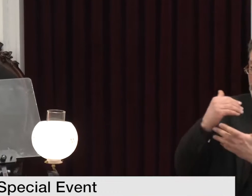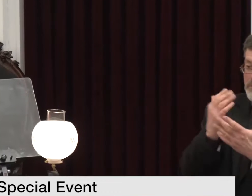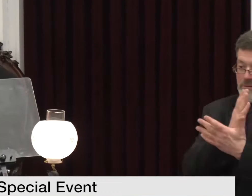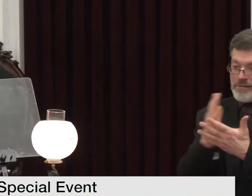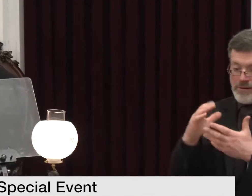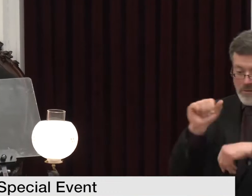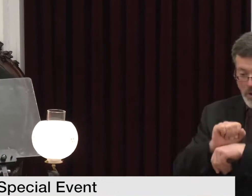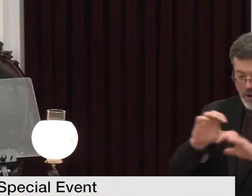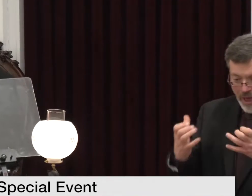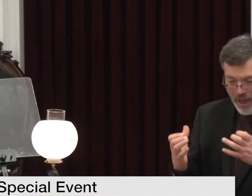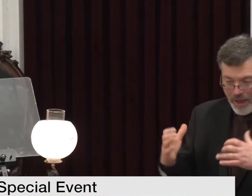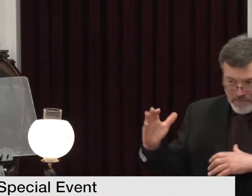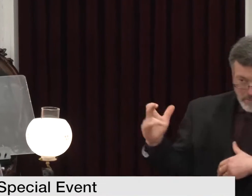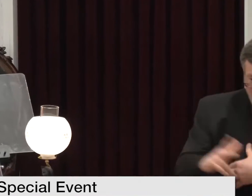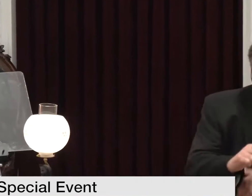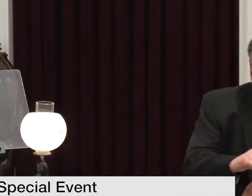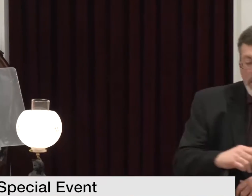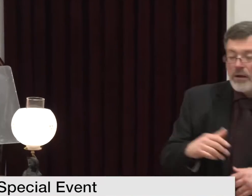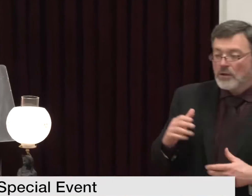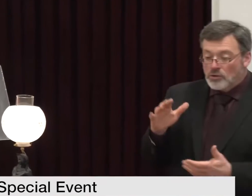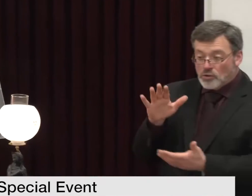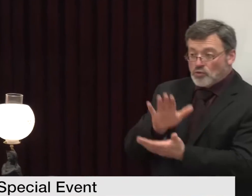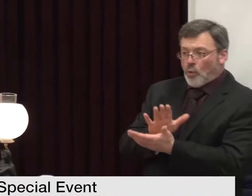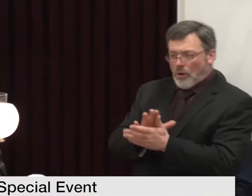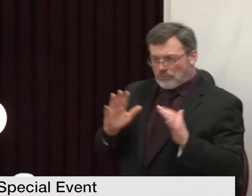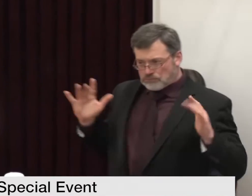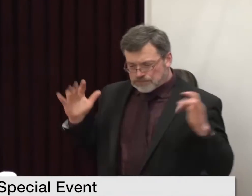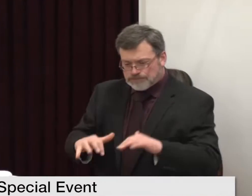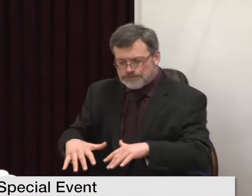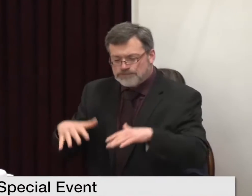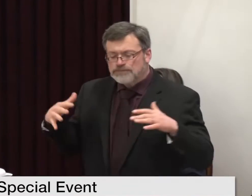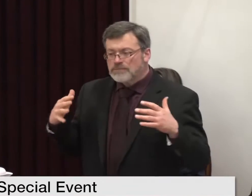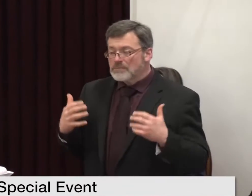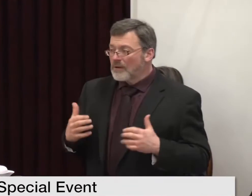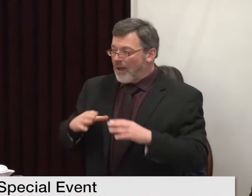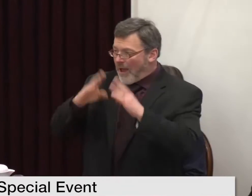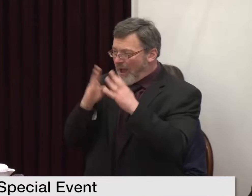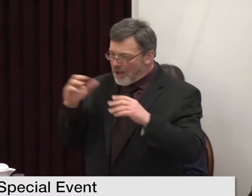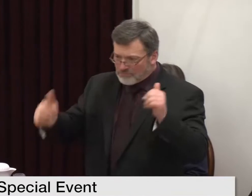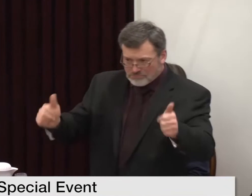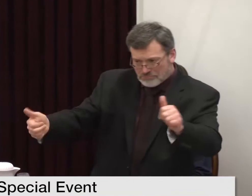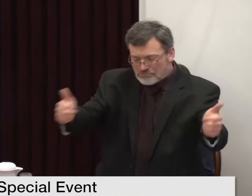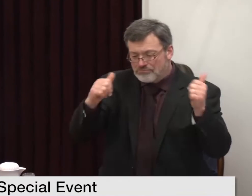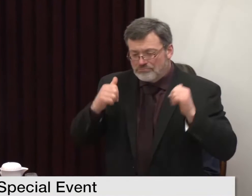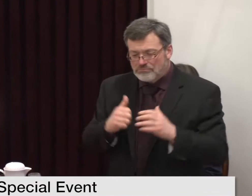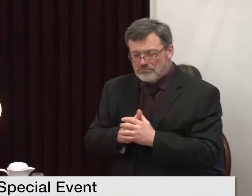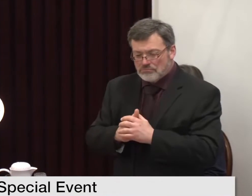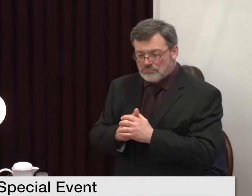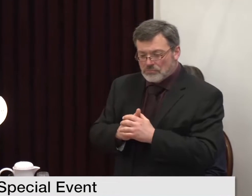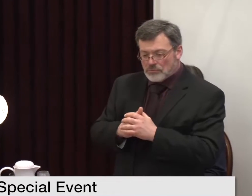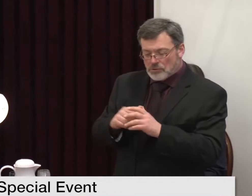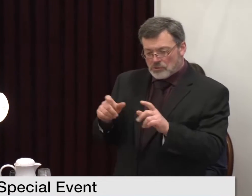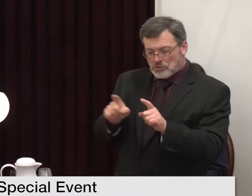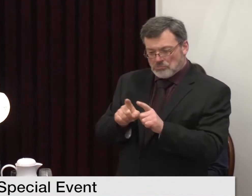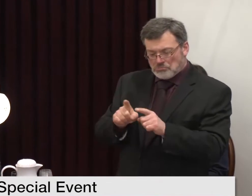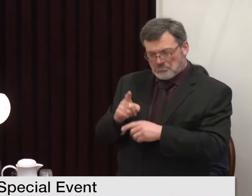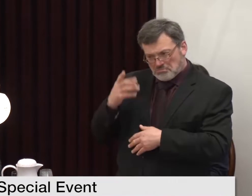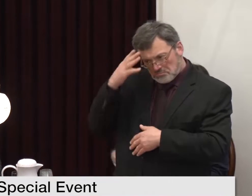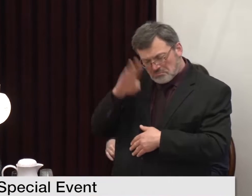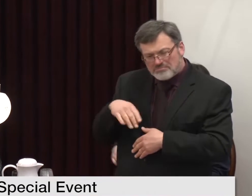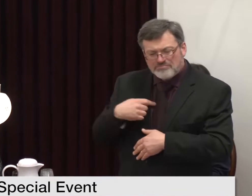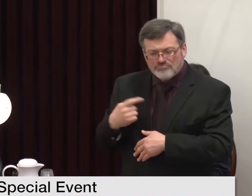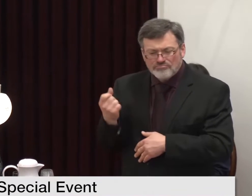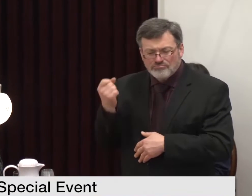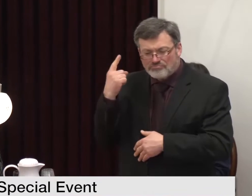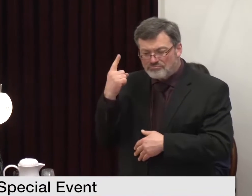revitalize communities and neighborhoods in every county. But I also understand the realities